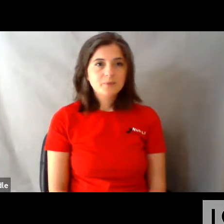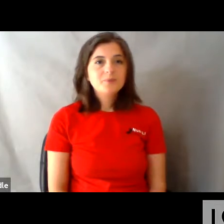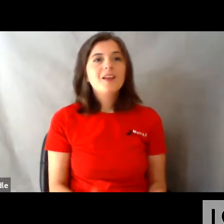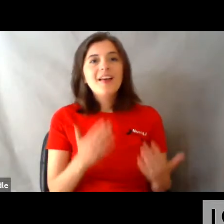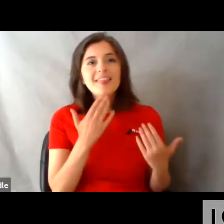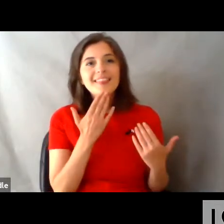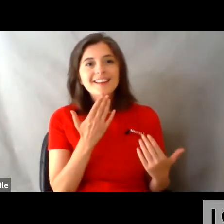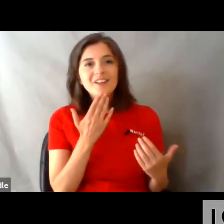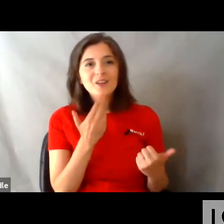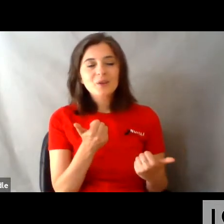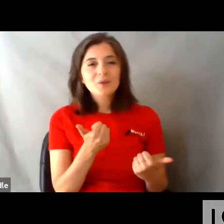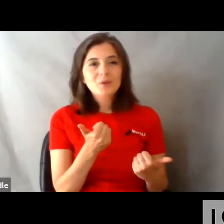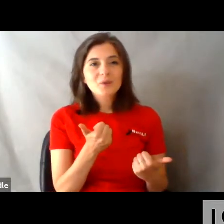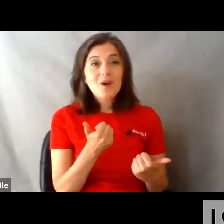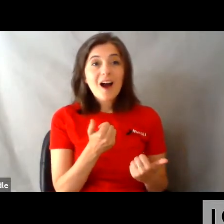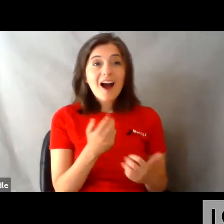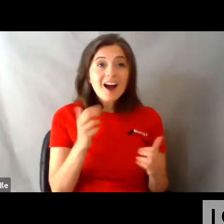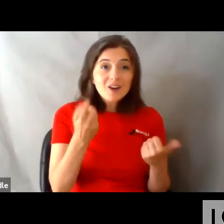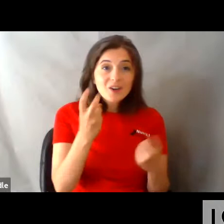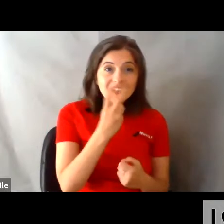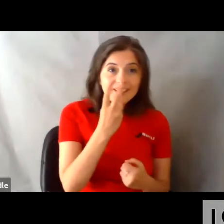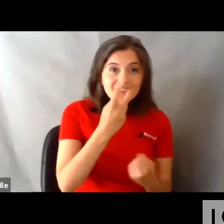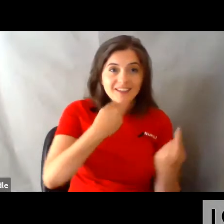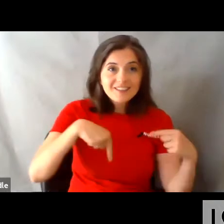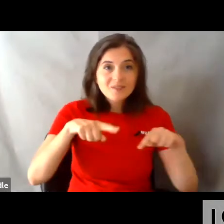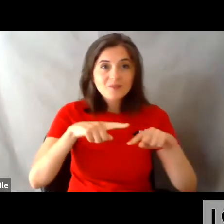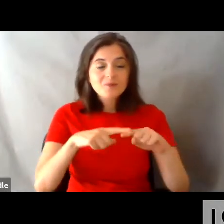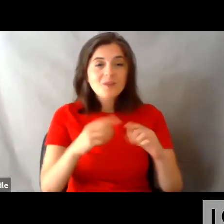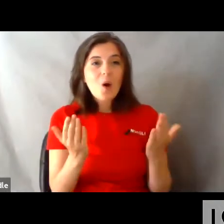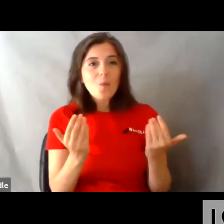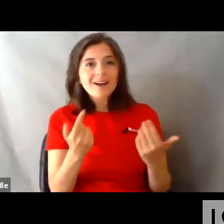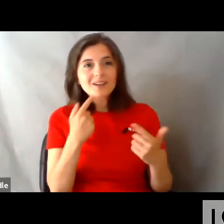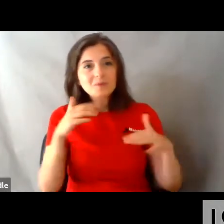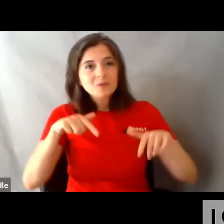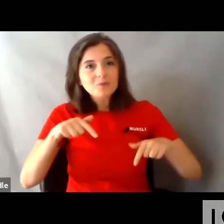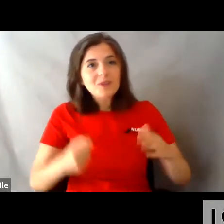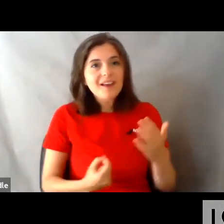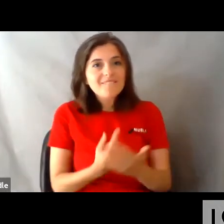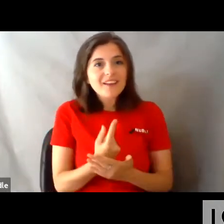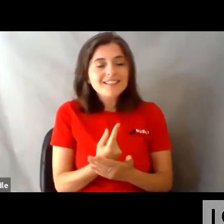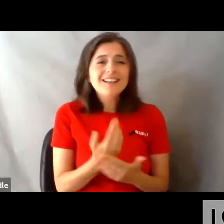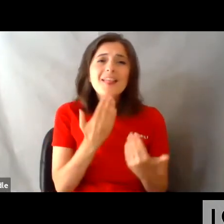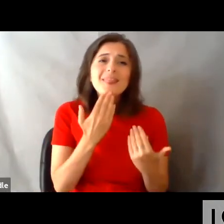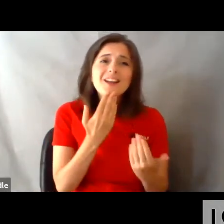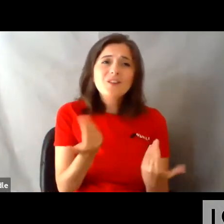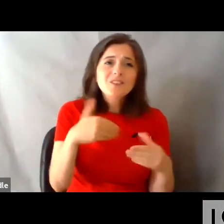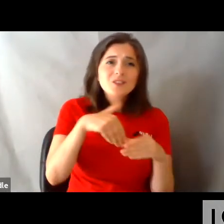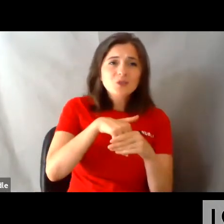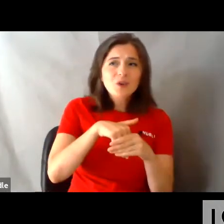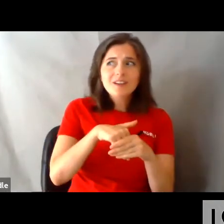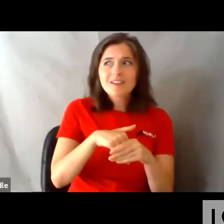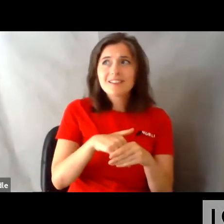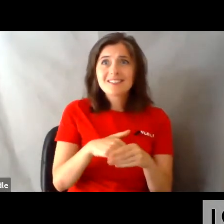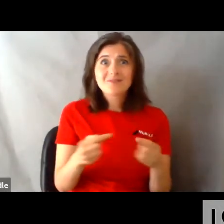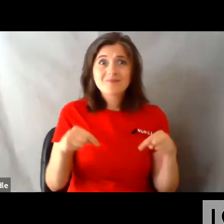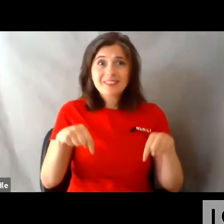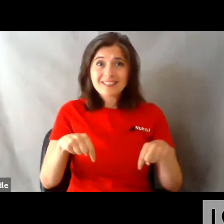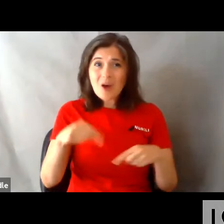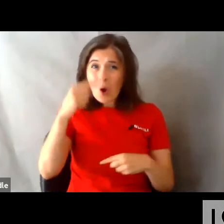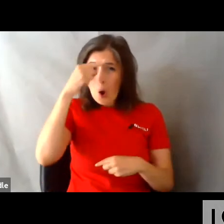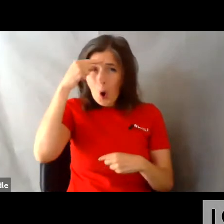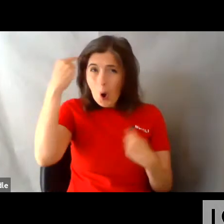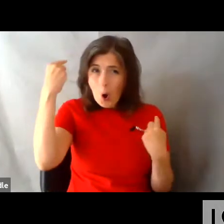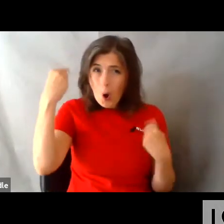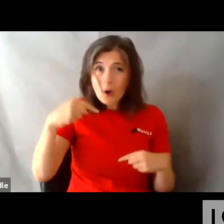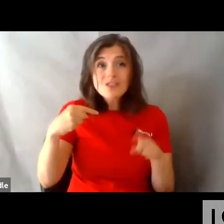Thank you. Good evening, everyone. Welcome to tonight's event. Thank you very, very much for joining us on what is probably either a hot or a